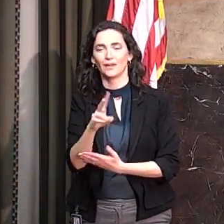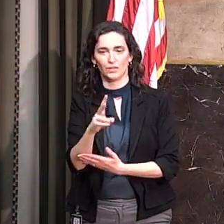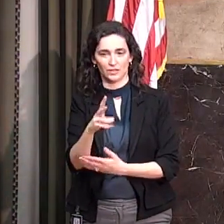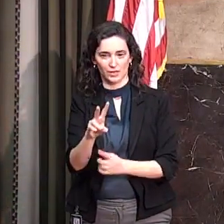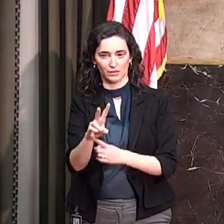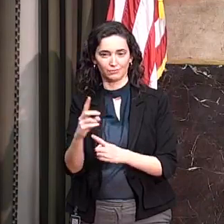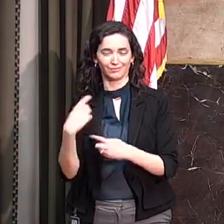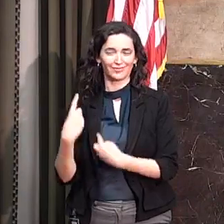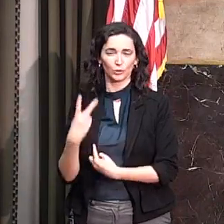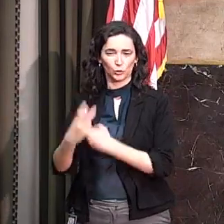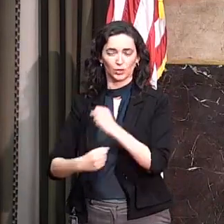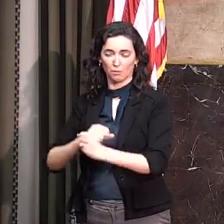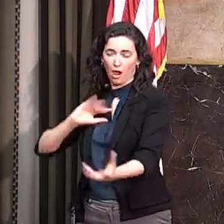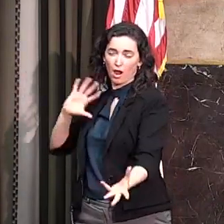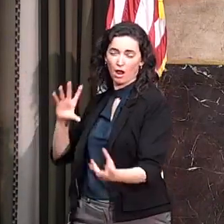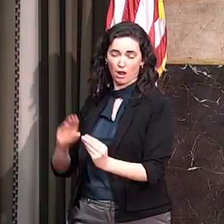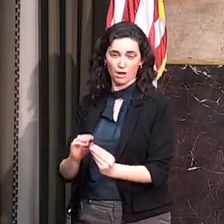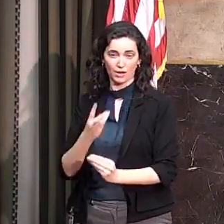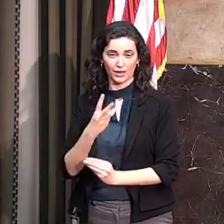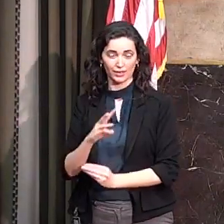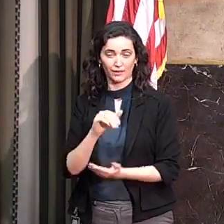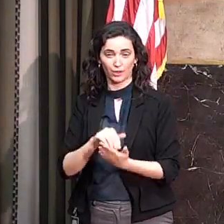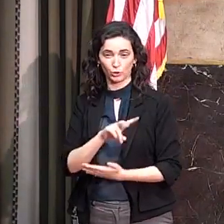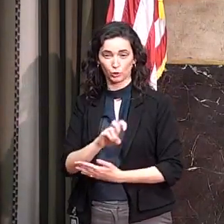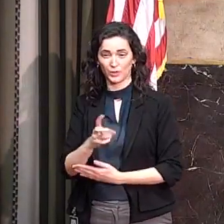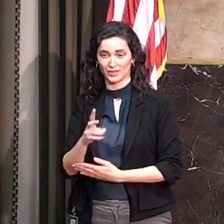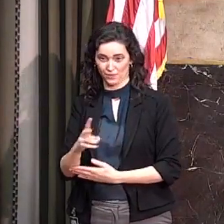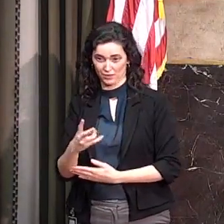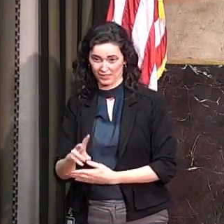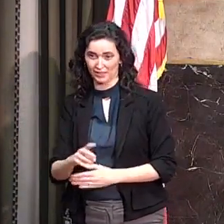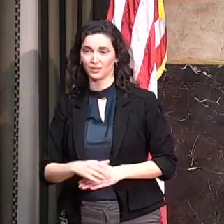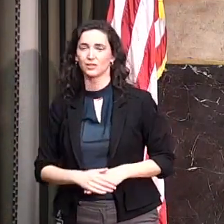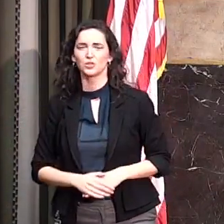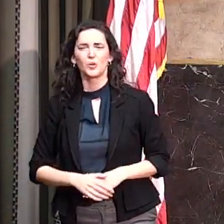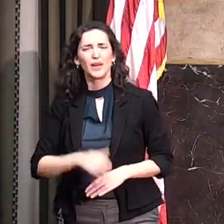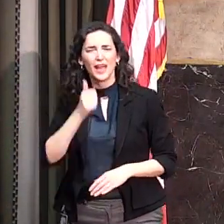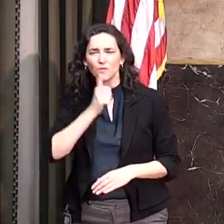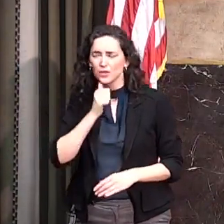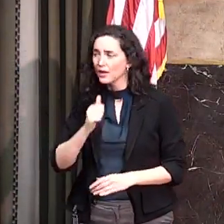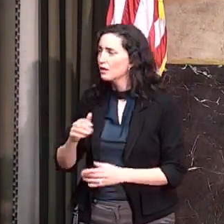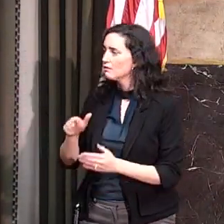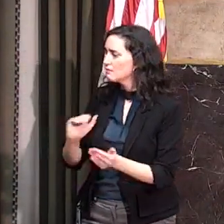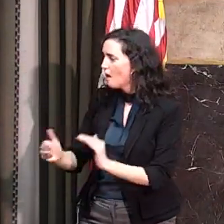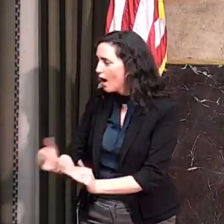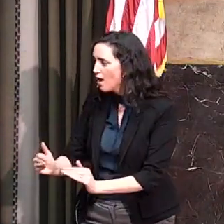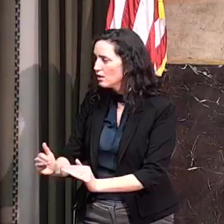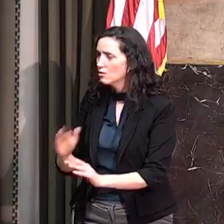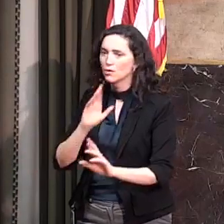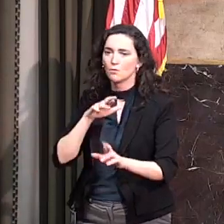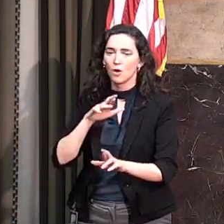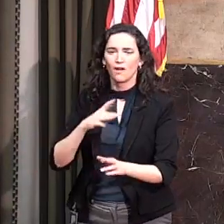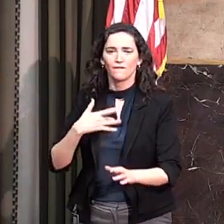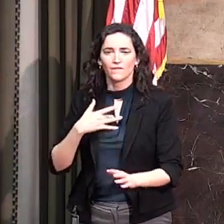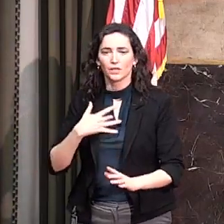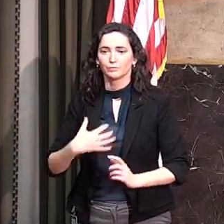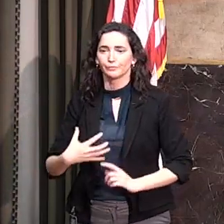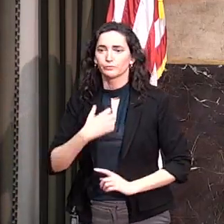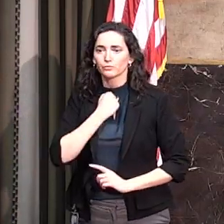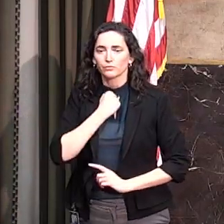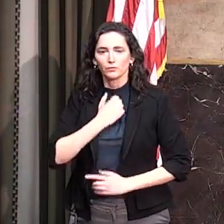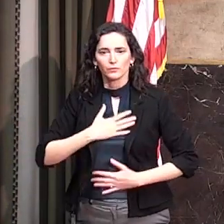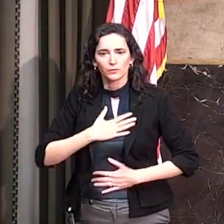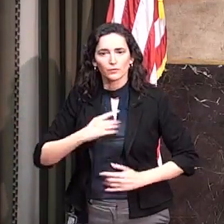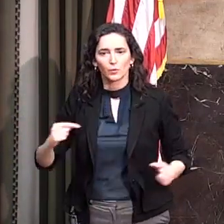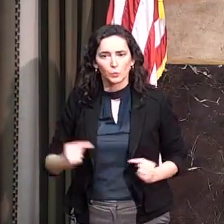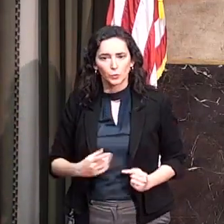pandemic. Every day that we report deaths is like a gut punch. And even as you do better in terms of cases